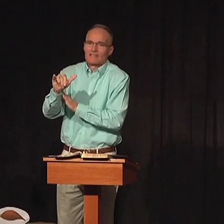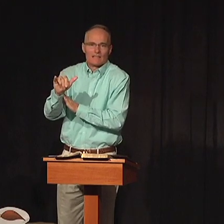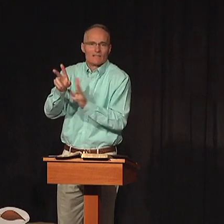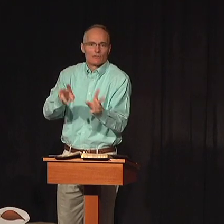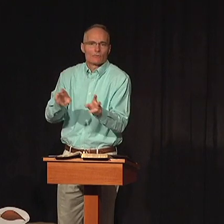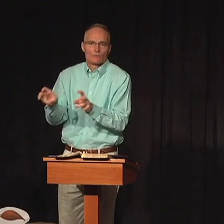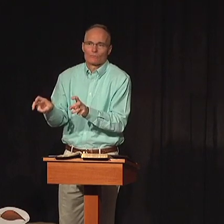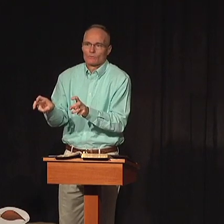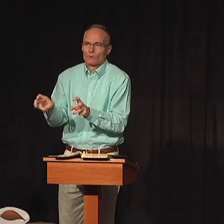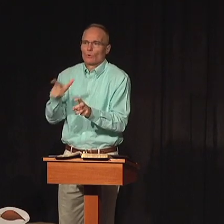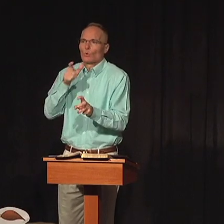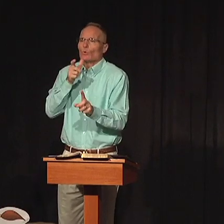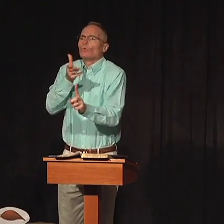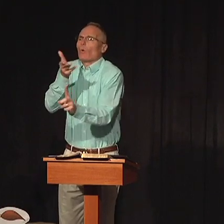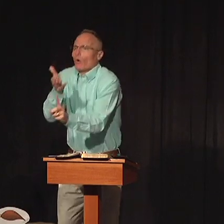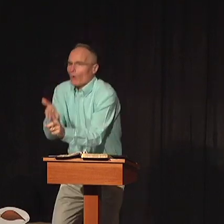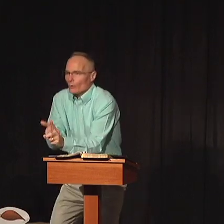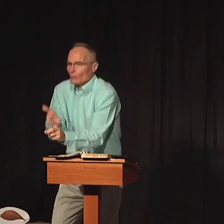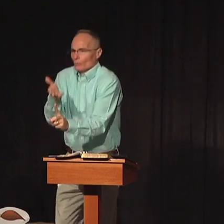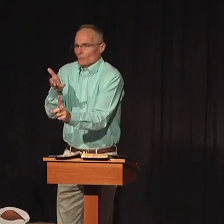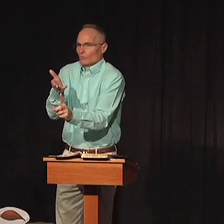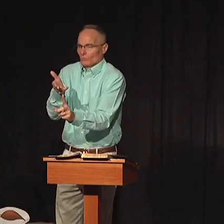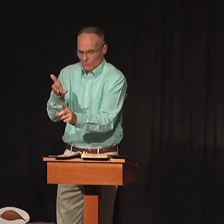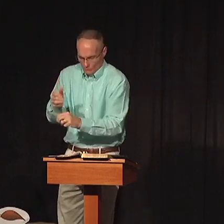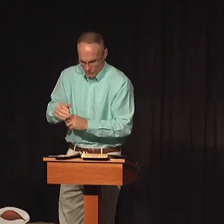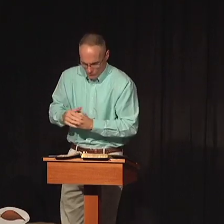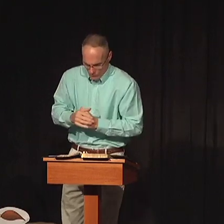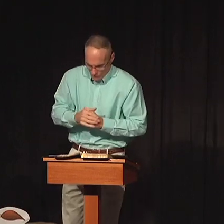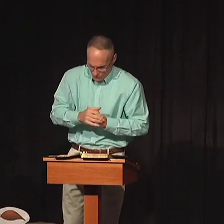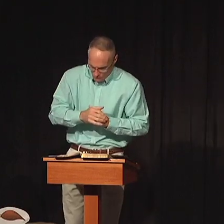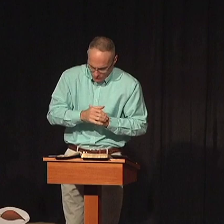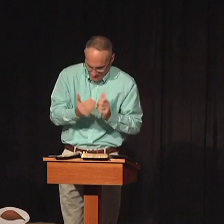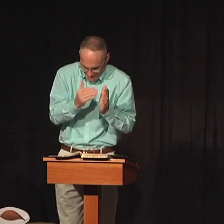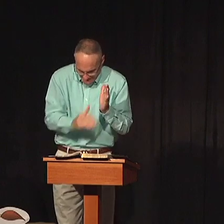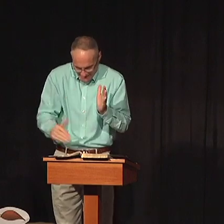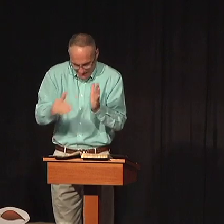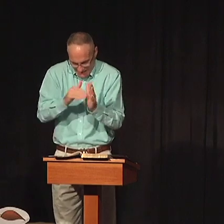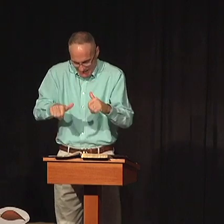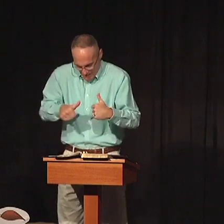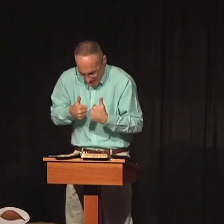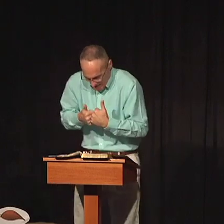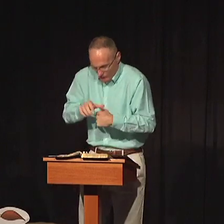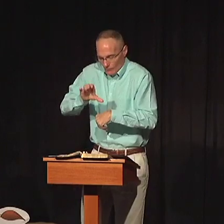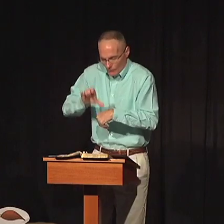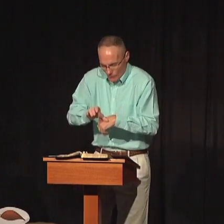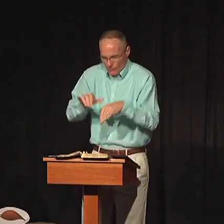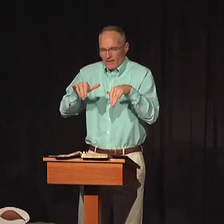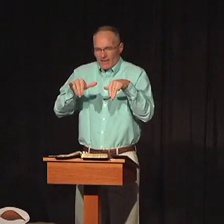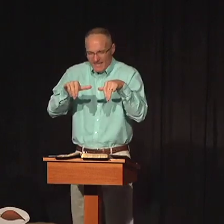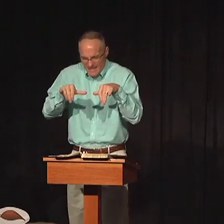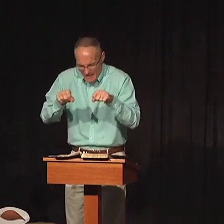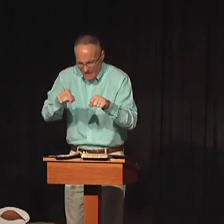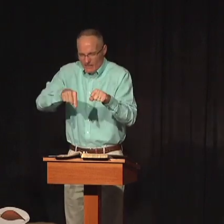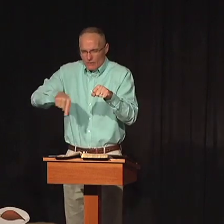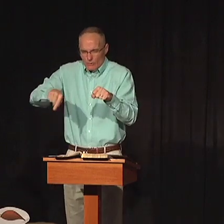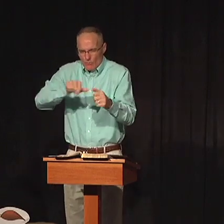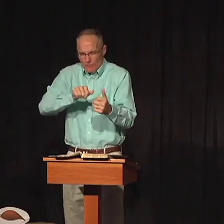identity, talking about identity issues. Who are you? And again, he challenges the church.